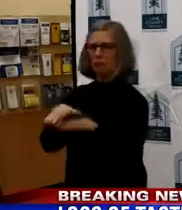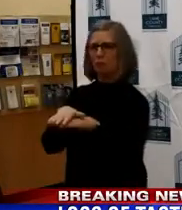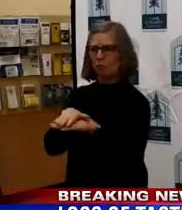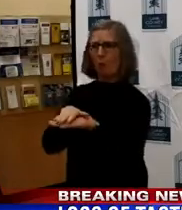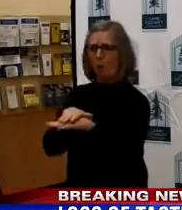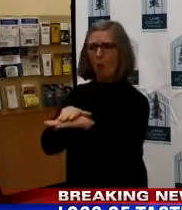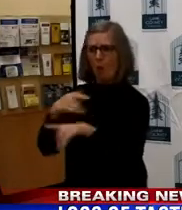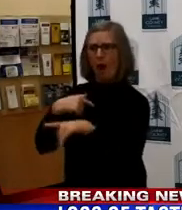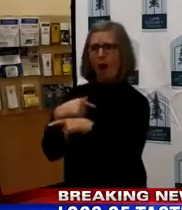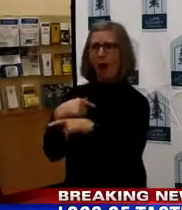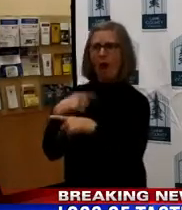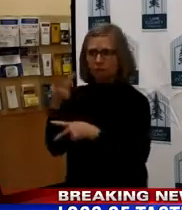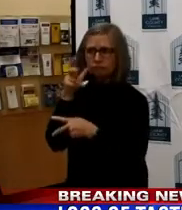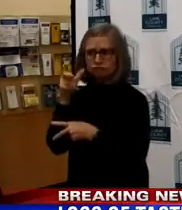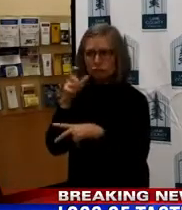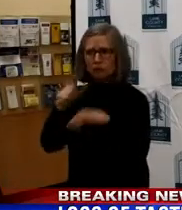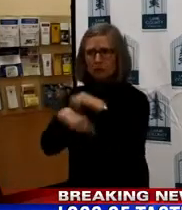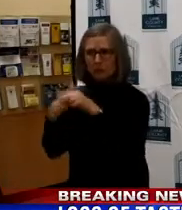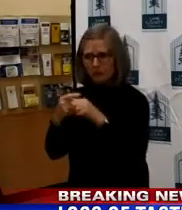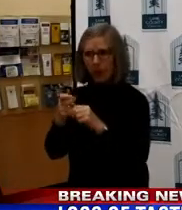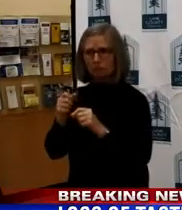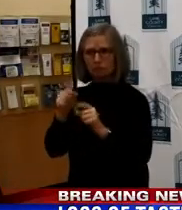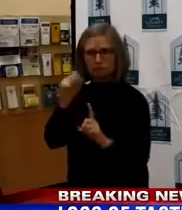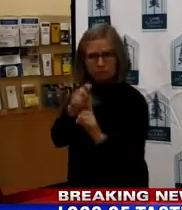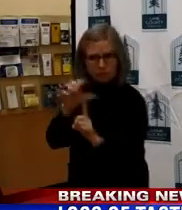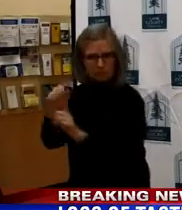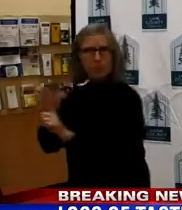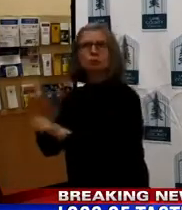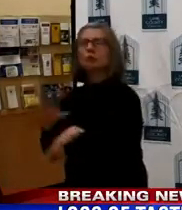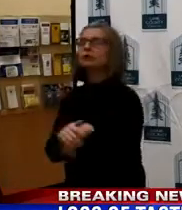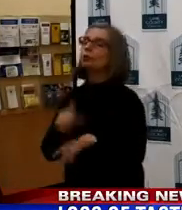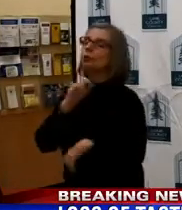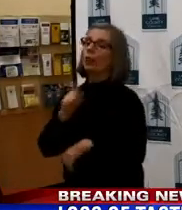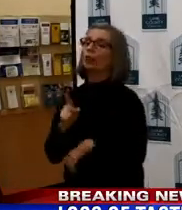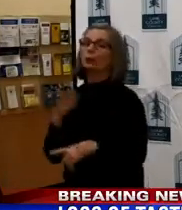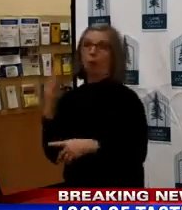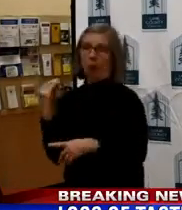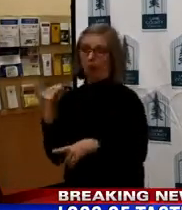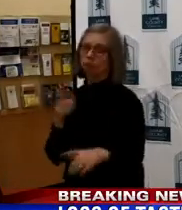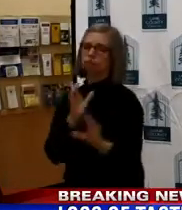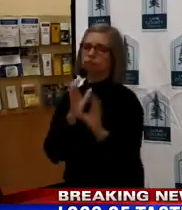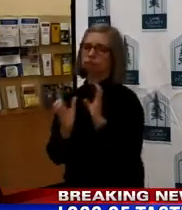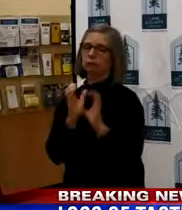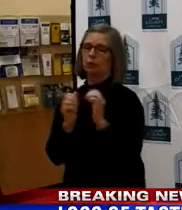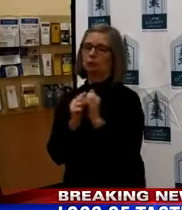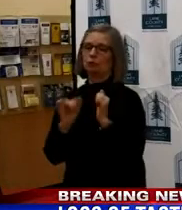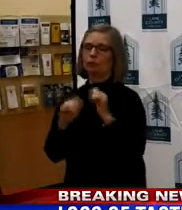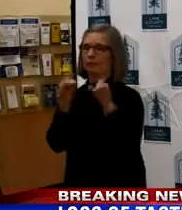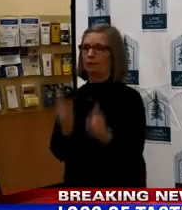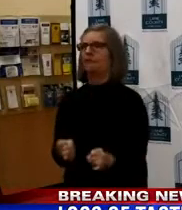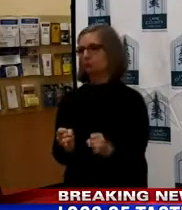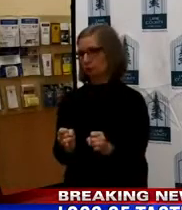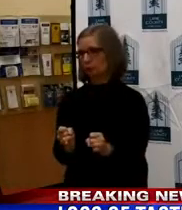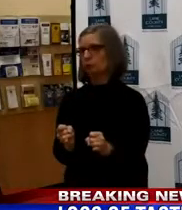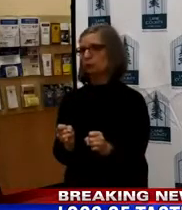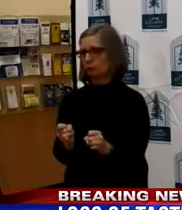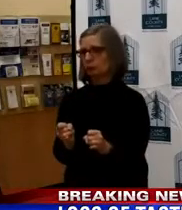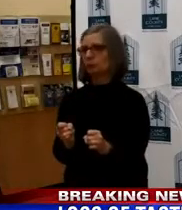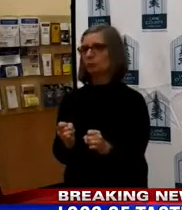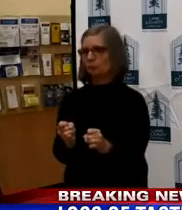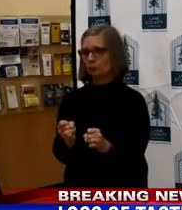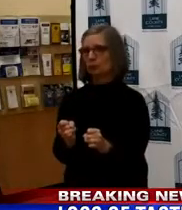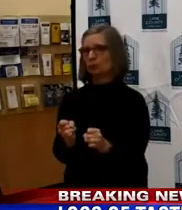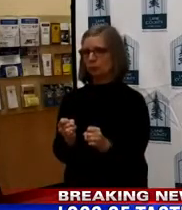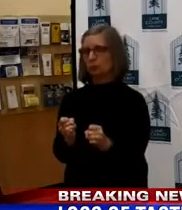public exposures? Really, that just has to do with the communication and the way in which we have these conversations with the individuals.